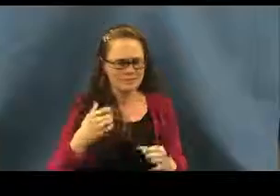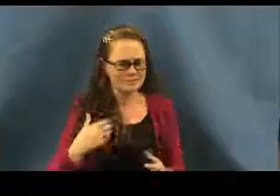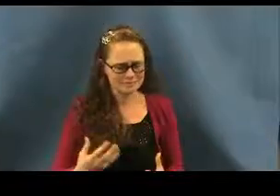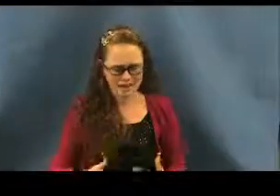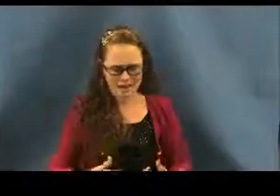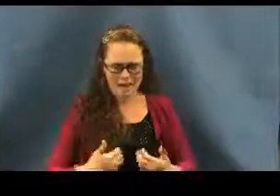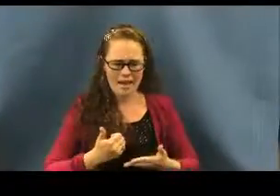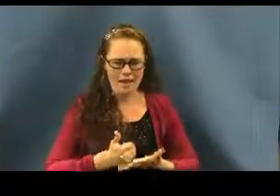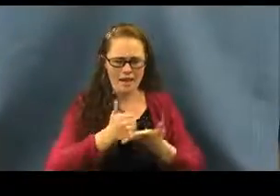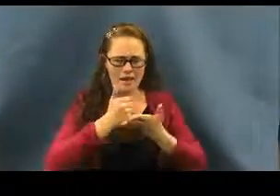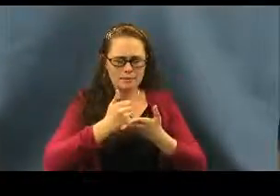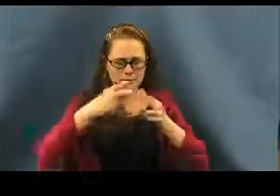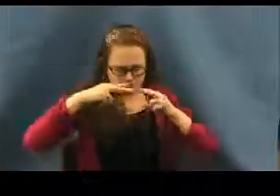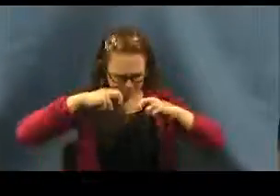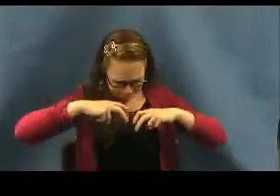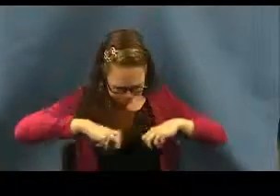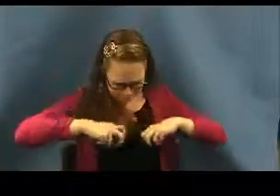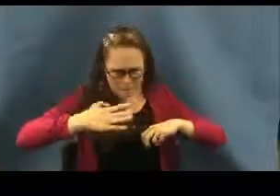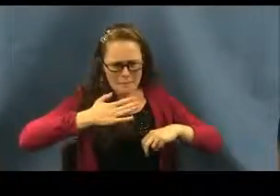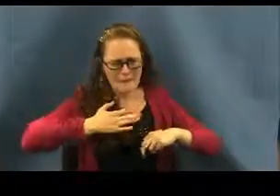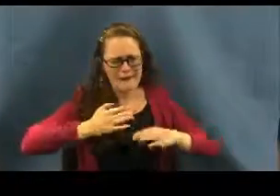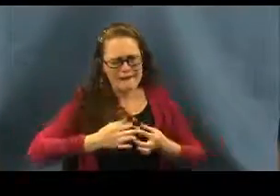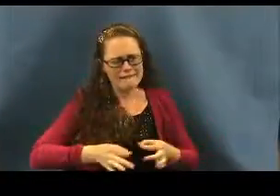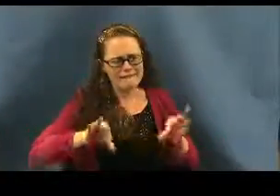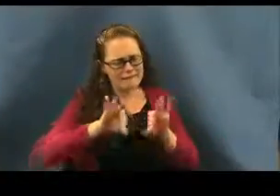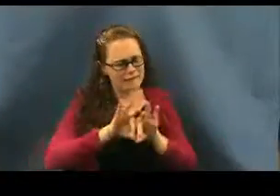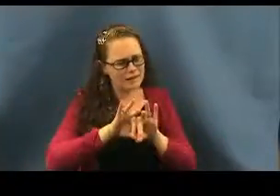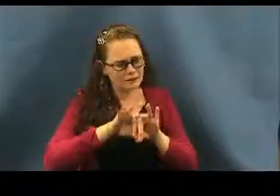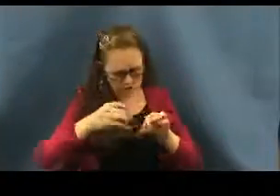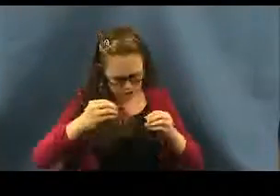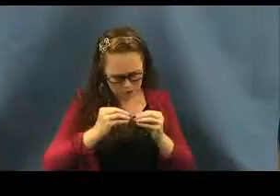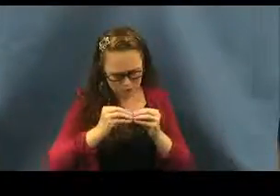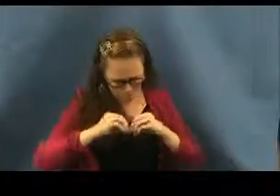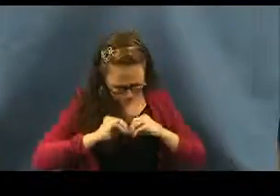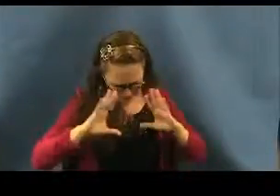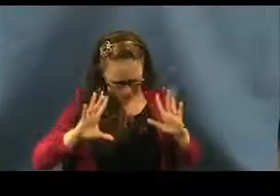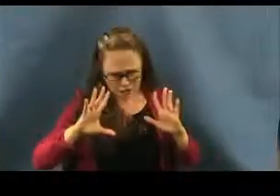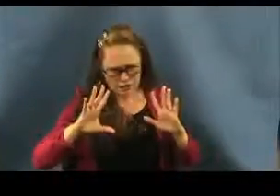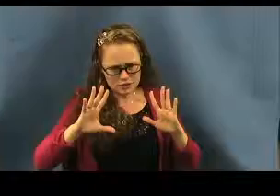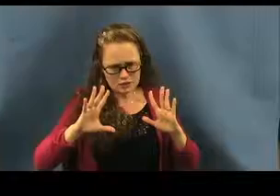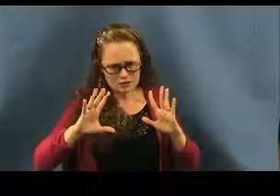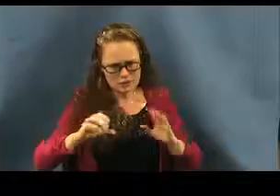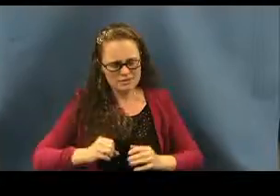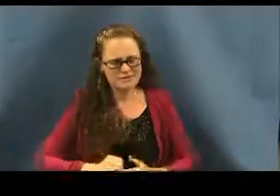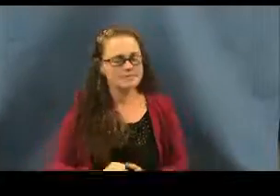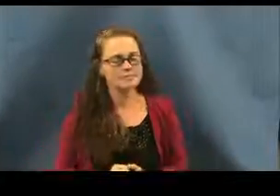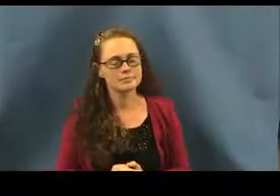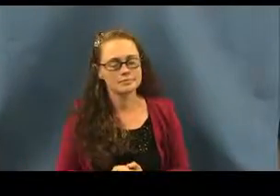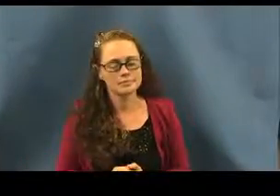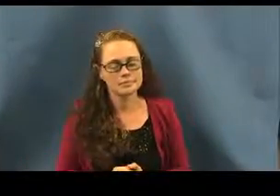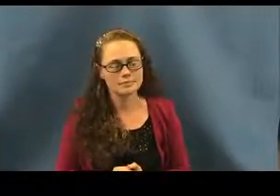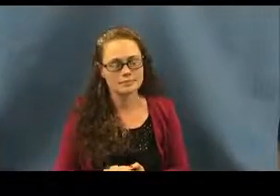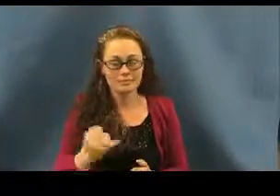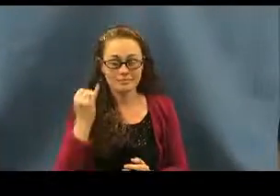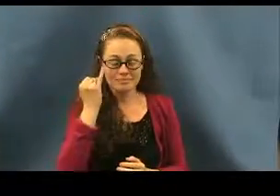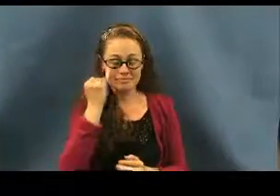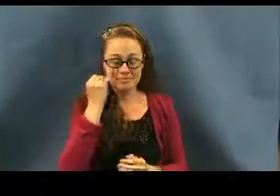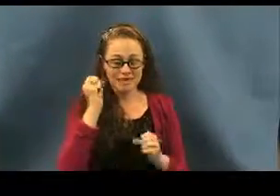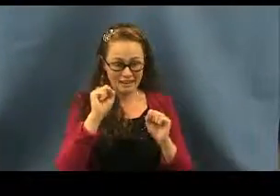hopes, fears, and stories, the people around us can not only help us make better places, they can help us lead better